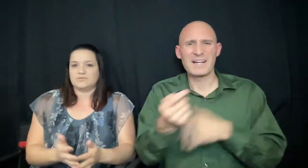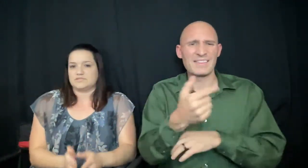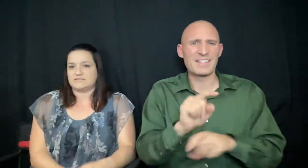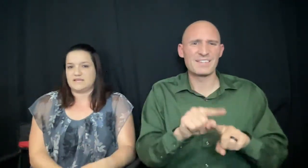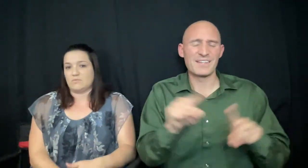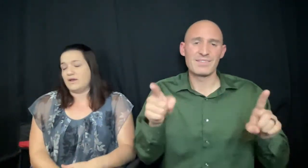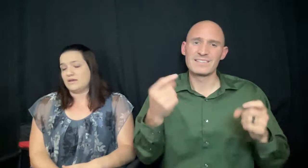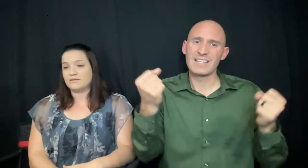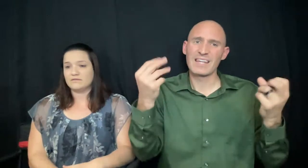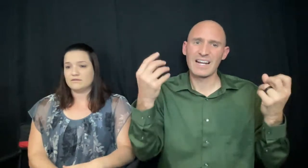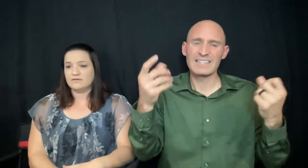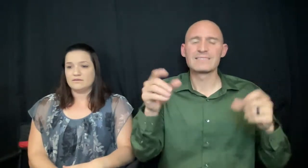is the same way.